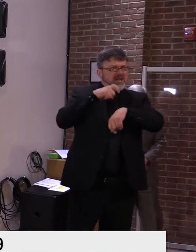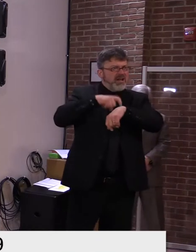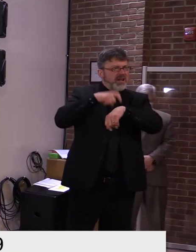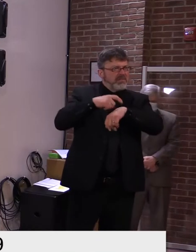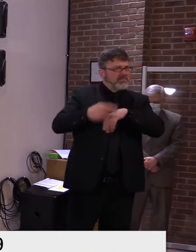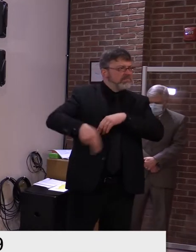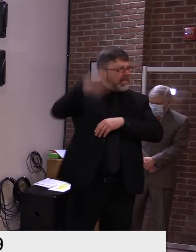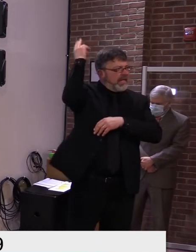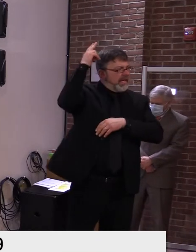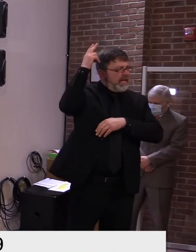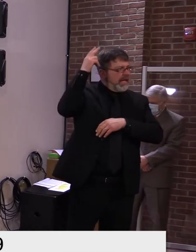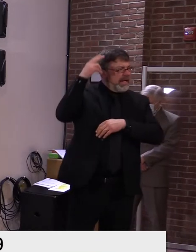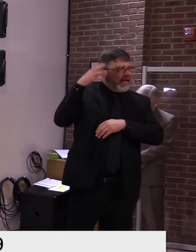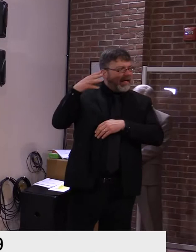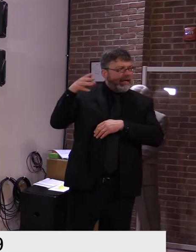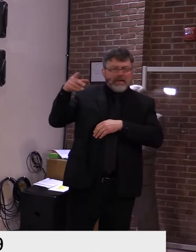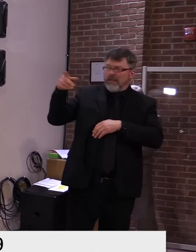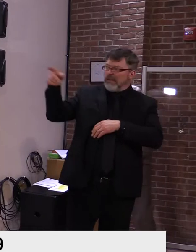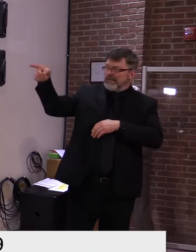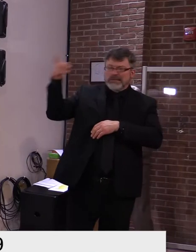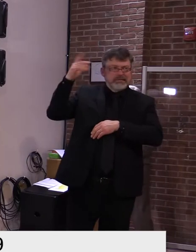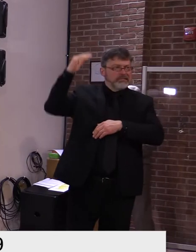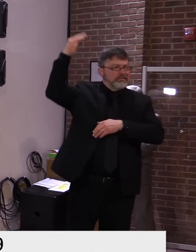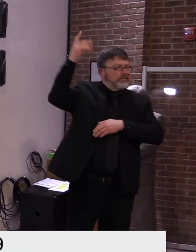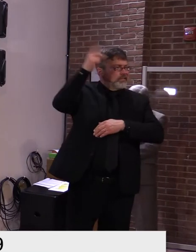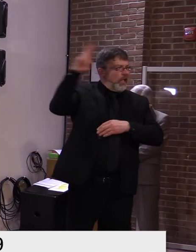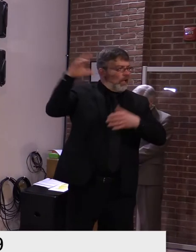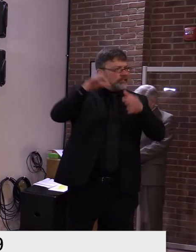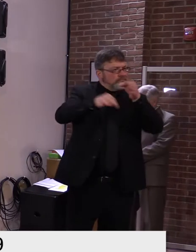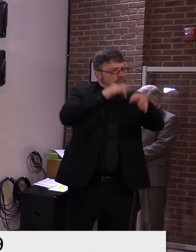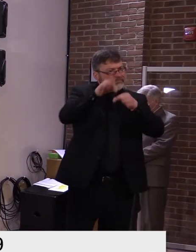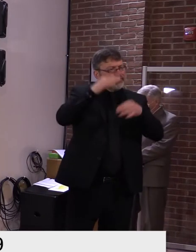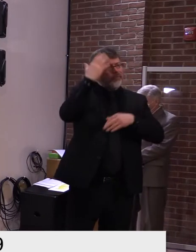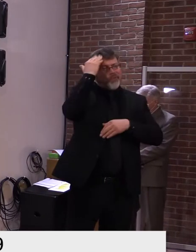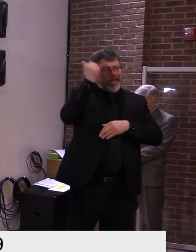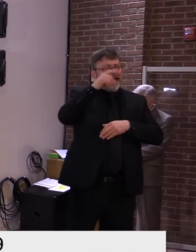that extensively in his remarks a few minutes ago. But